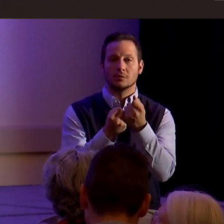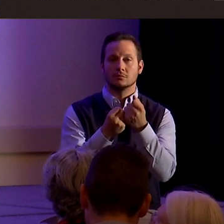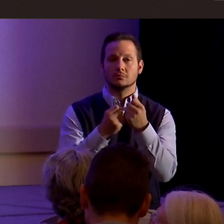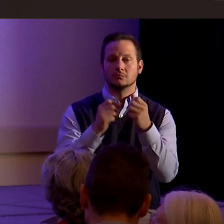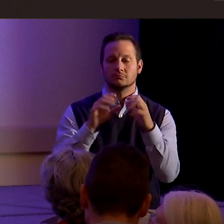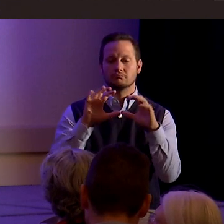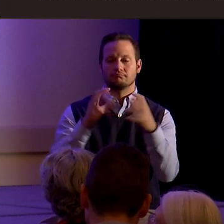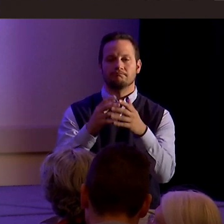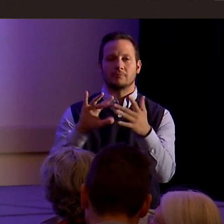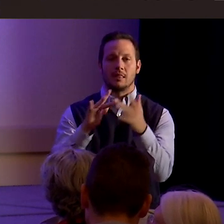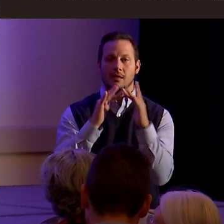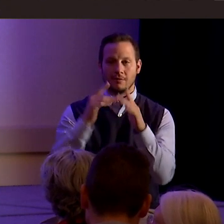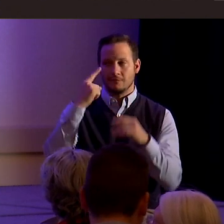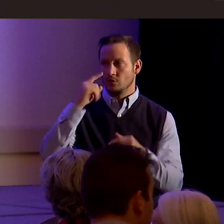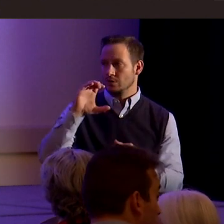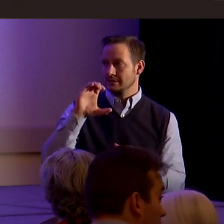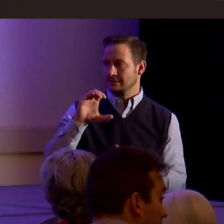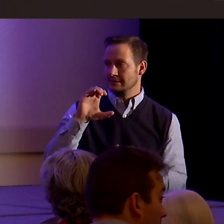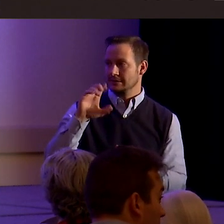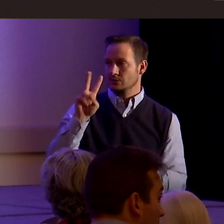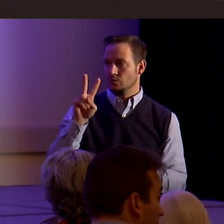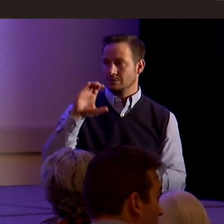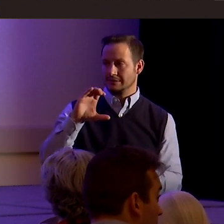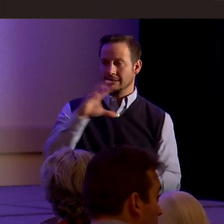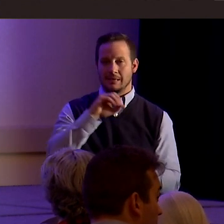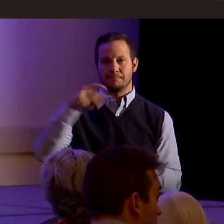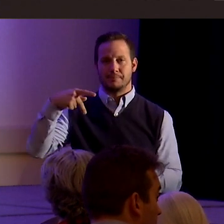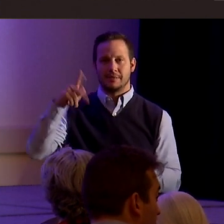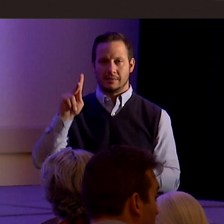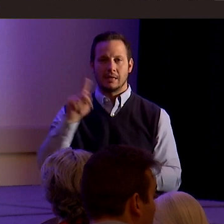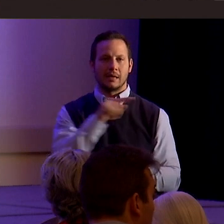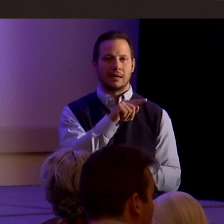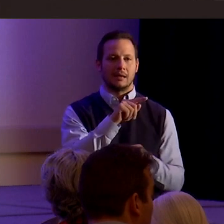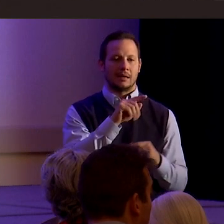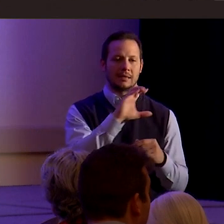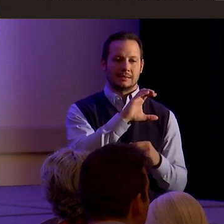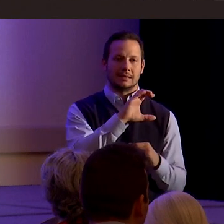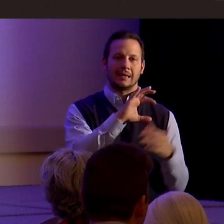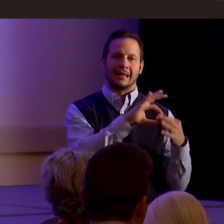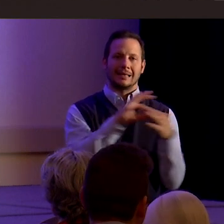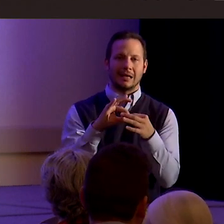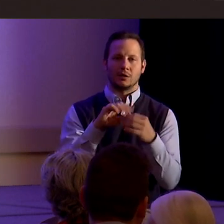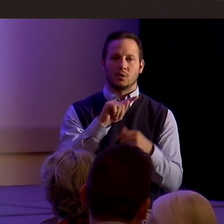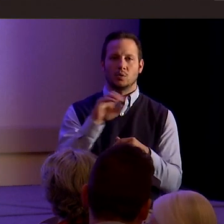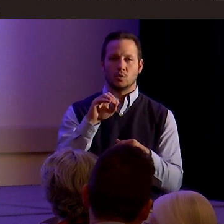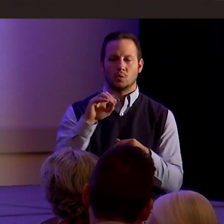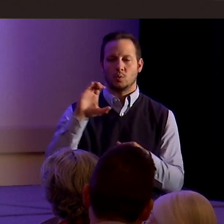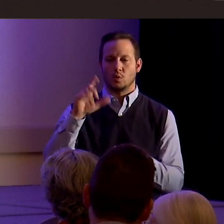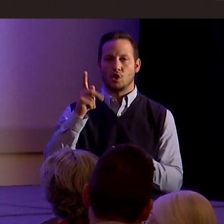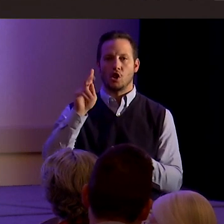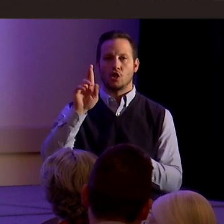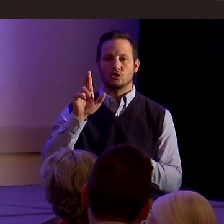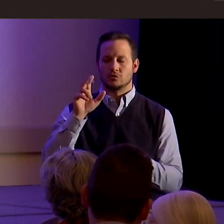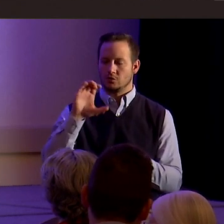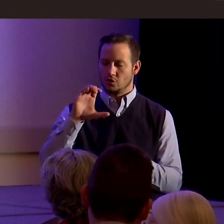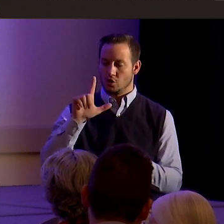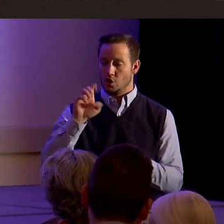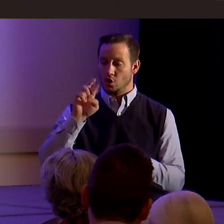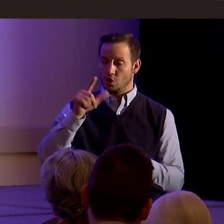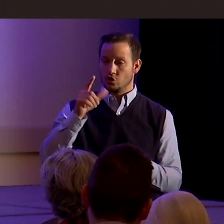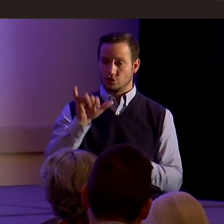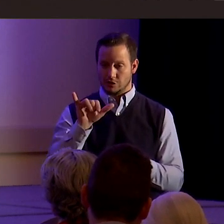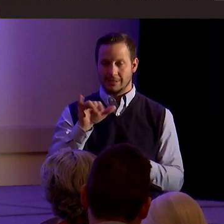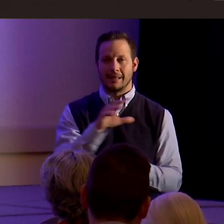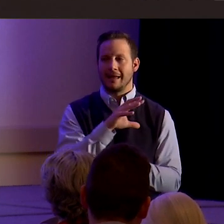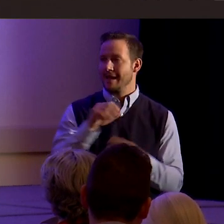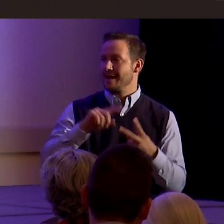the C2C and the PK. We have support pages for people who are connected to clergy and preacher's kids, because that's another population of people. It's a very